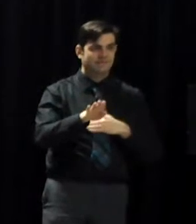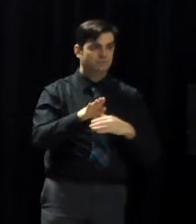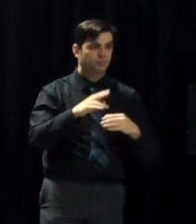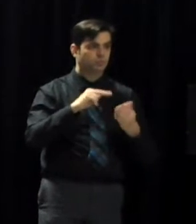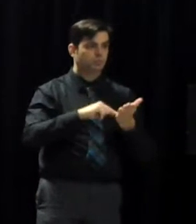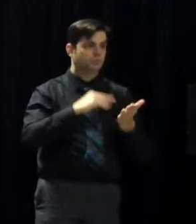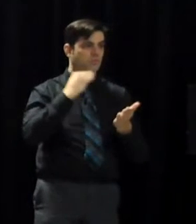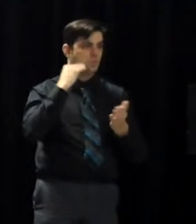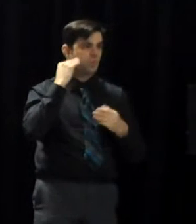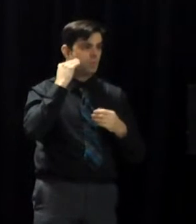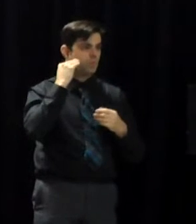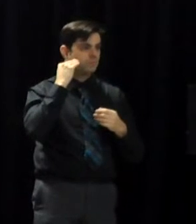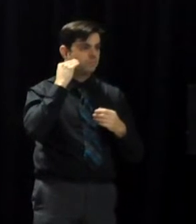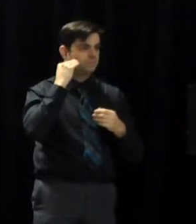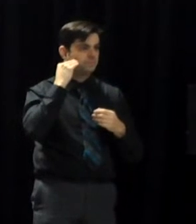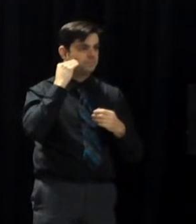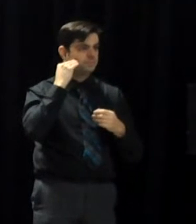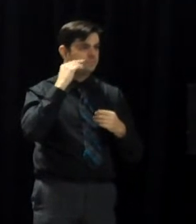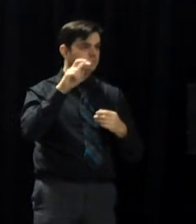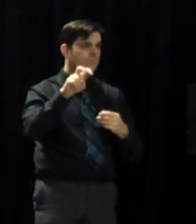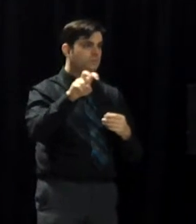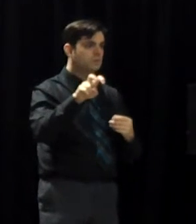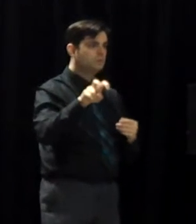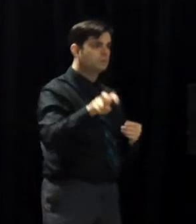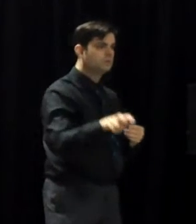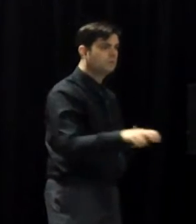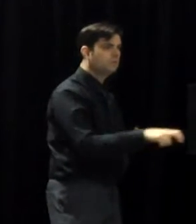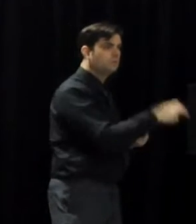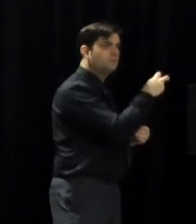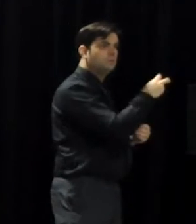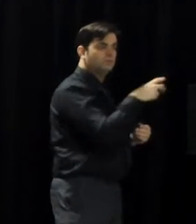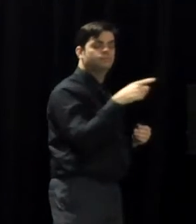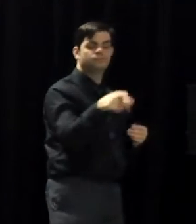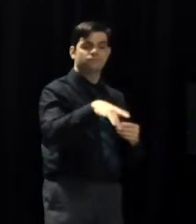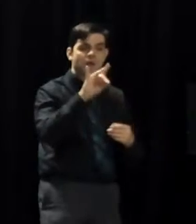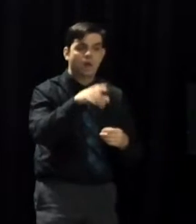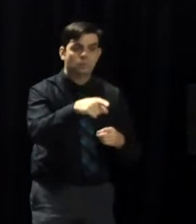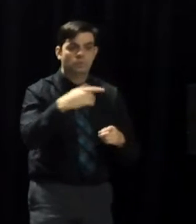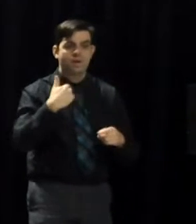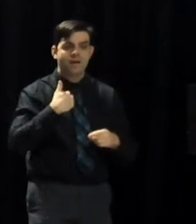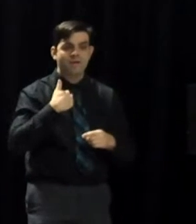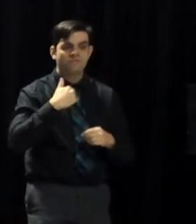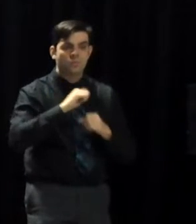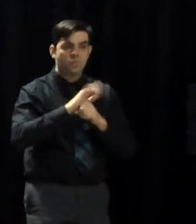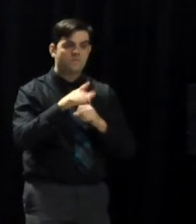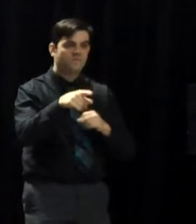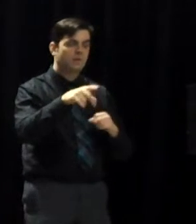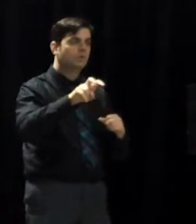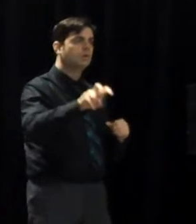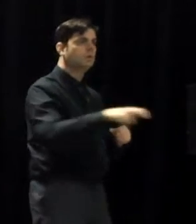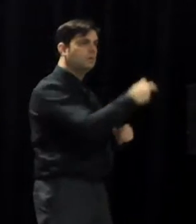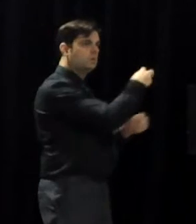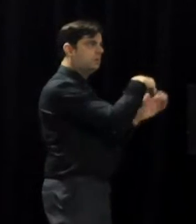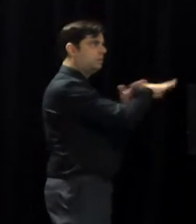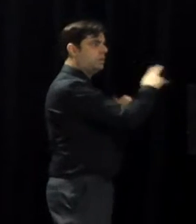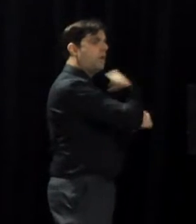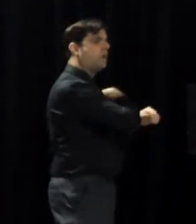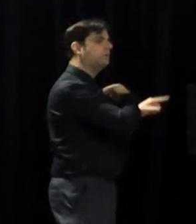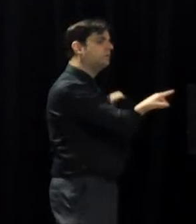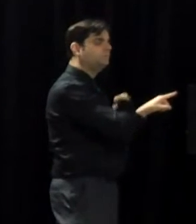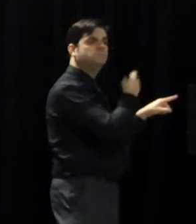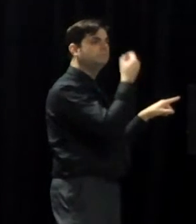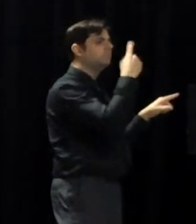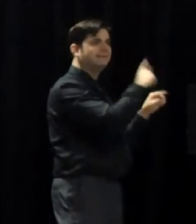COVID. That's the executive order. The challenge with that is it takes weeks, sometimes